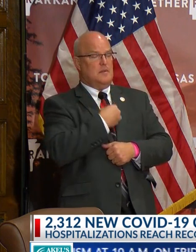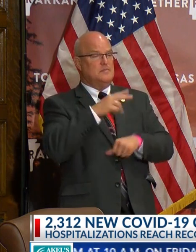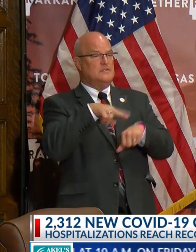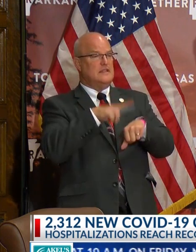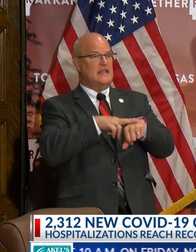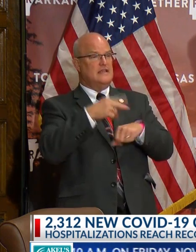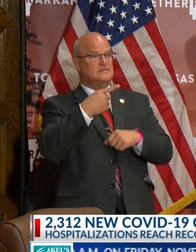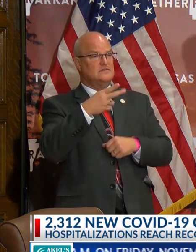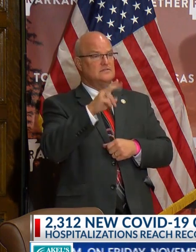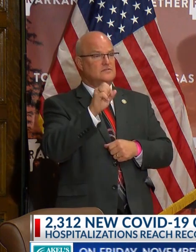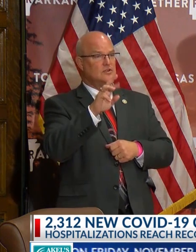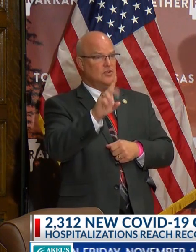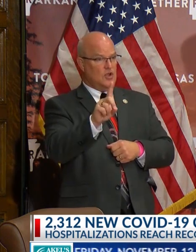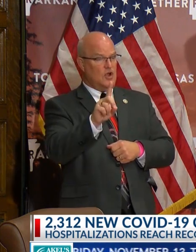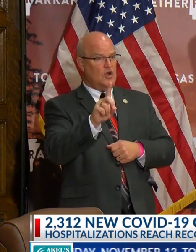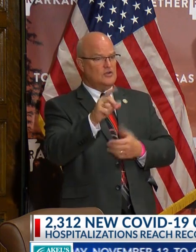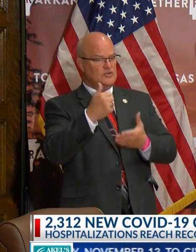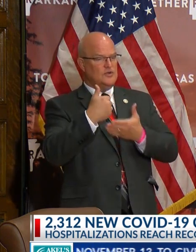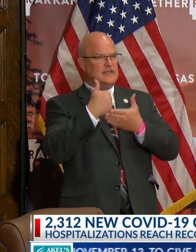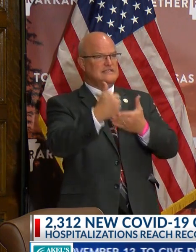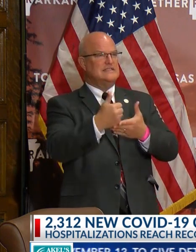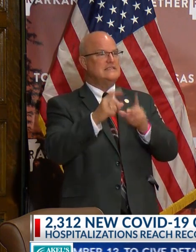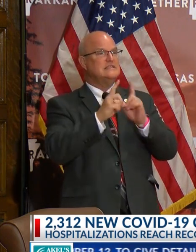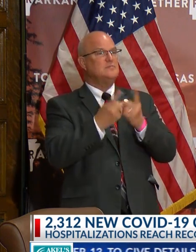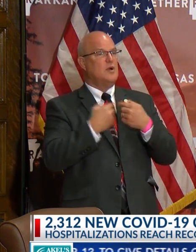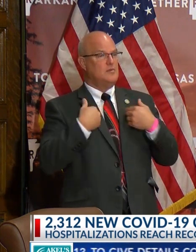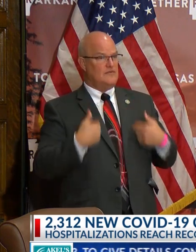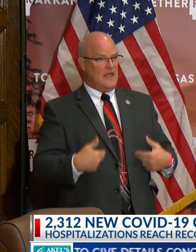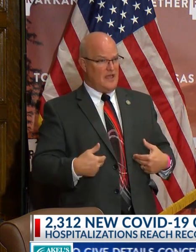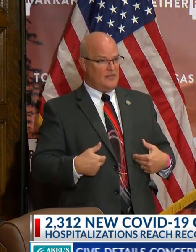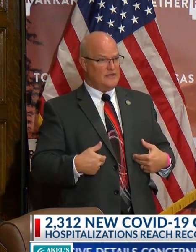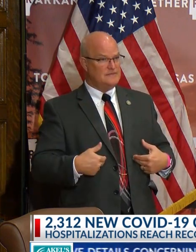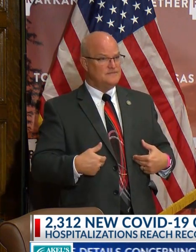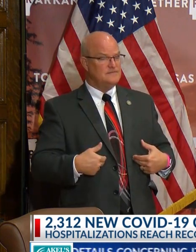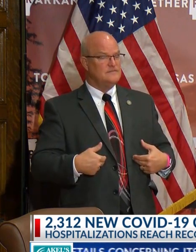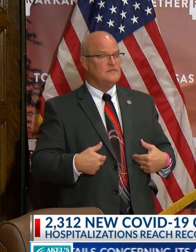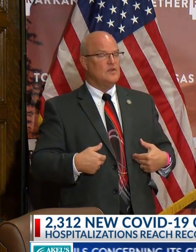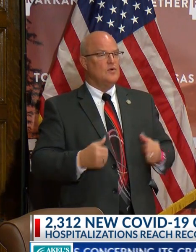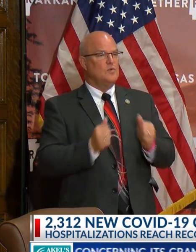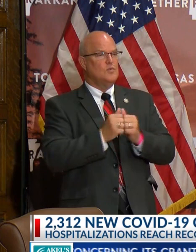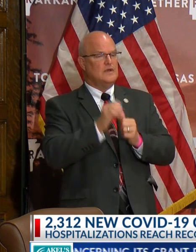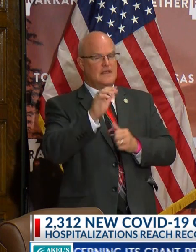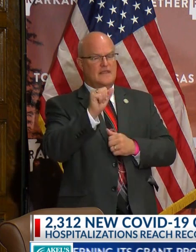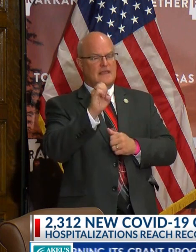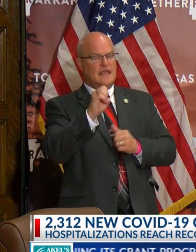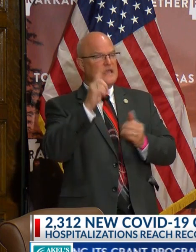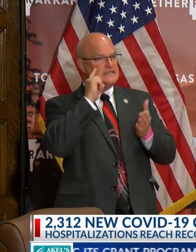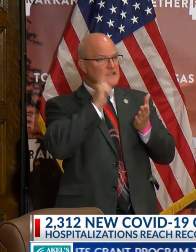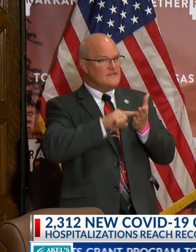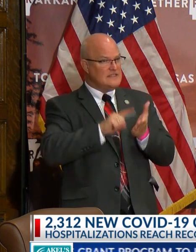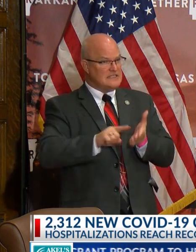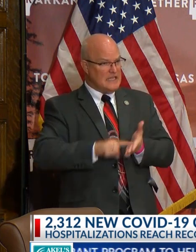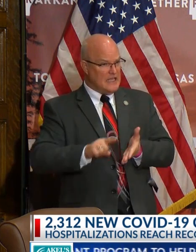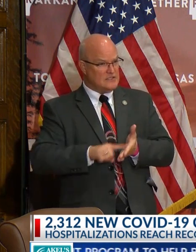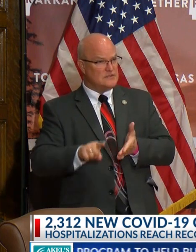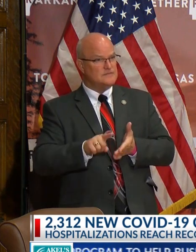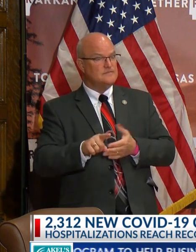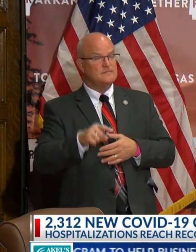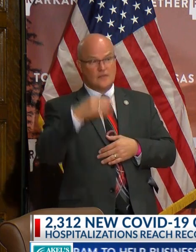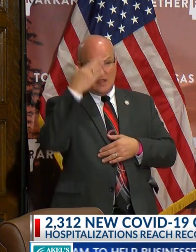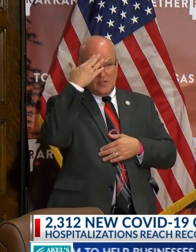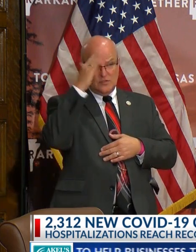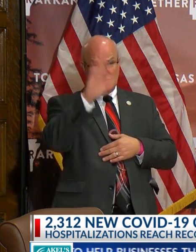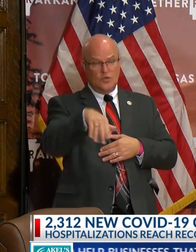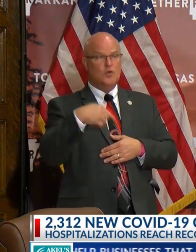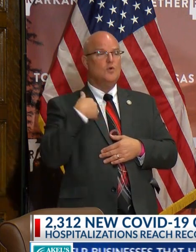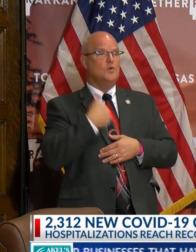Guard to assist the Department of Health in case investigation. As you may